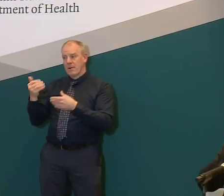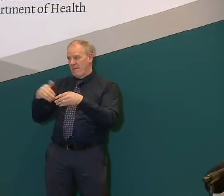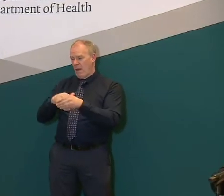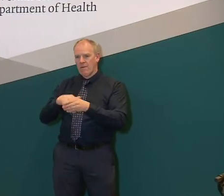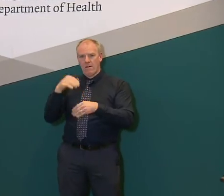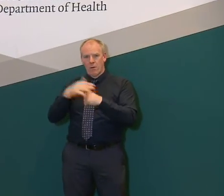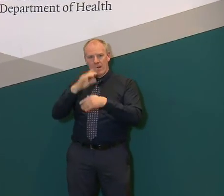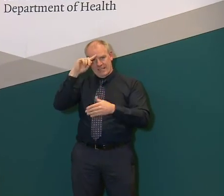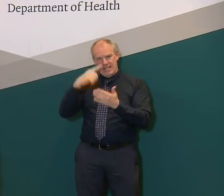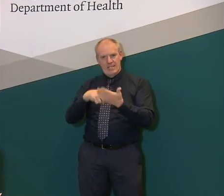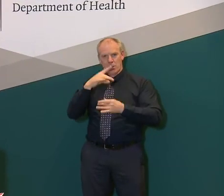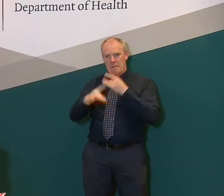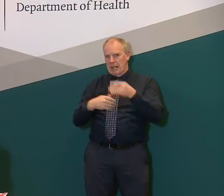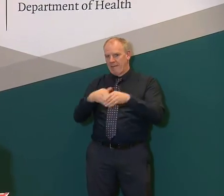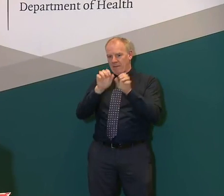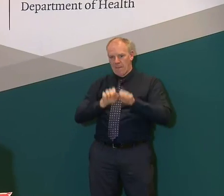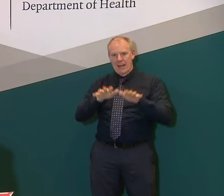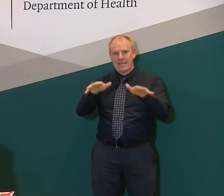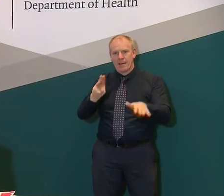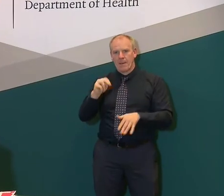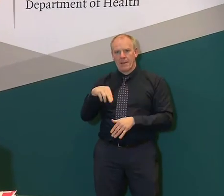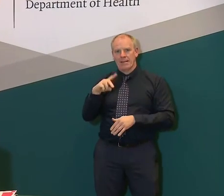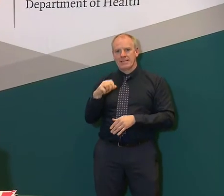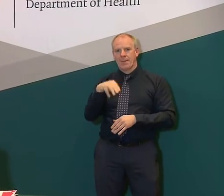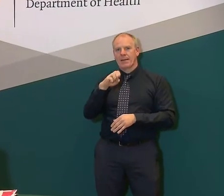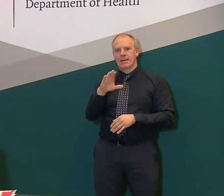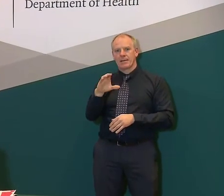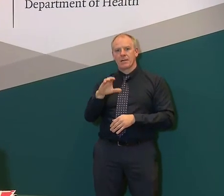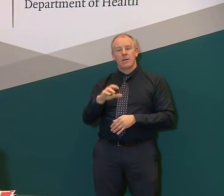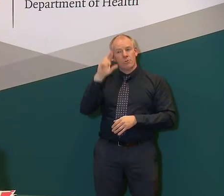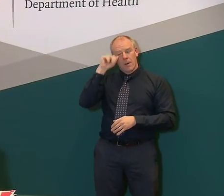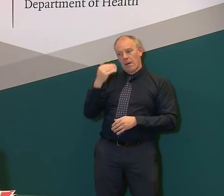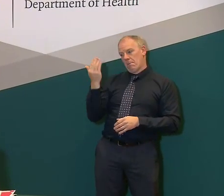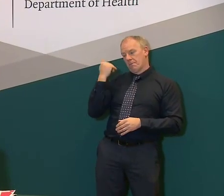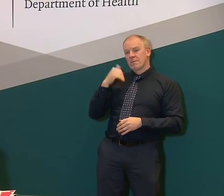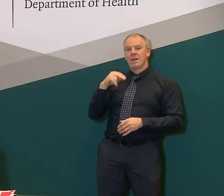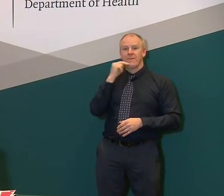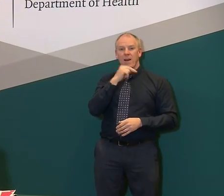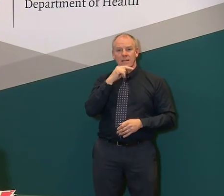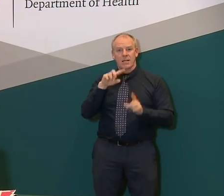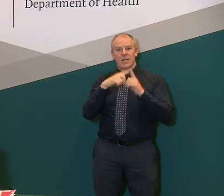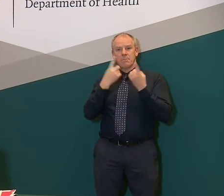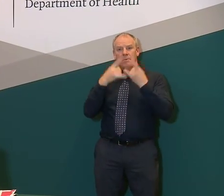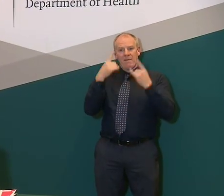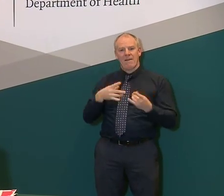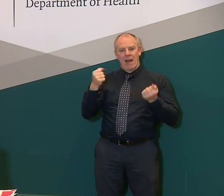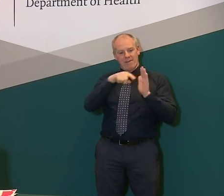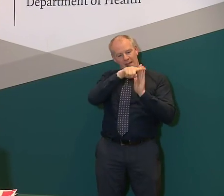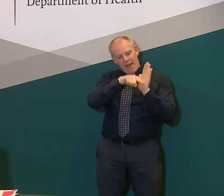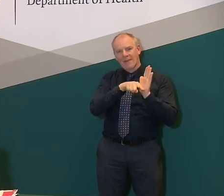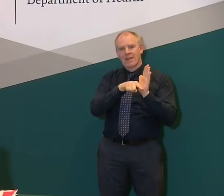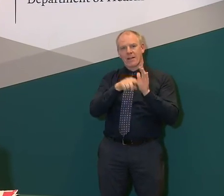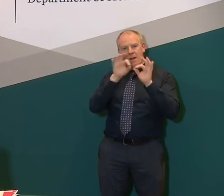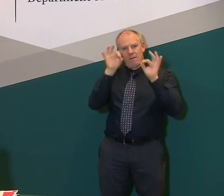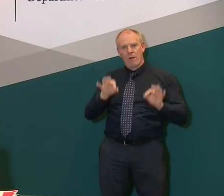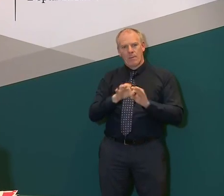pandemic. Siobhan. Thank you, Tony. So you may be aware that on Friday, the Department of Health published an ethical framework for decision-making